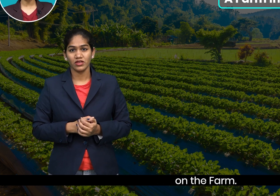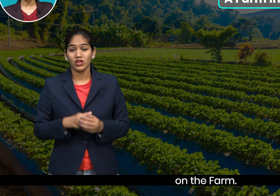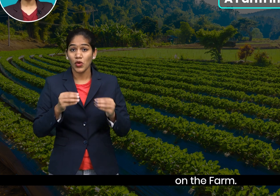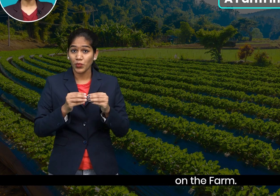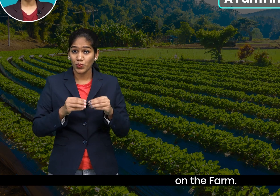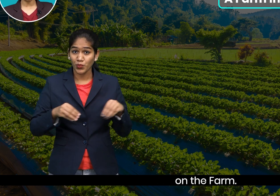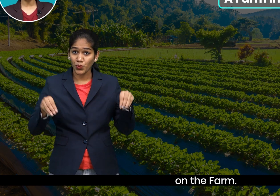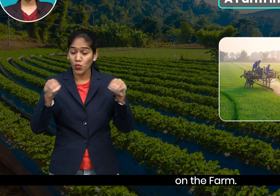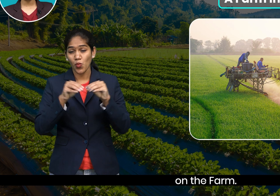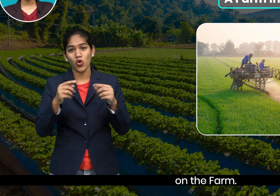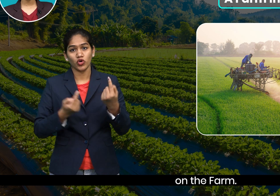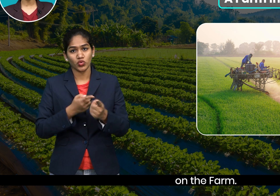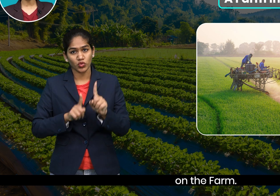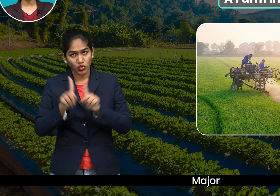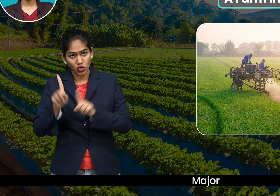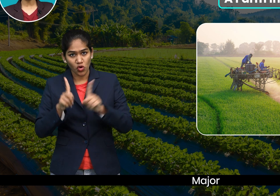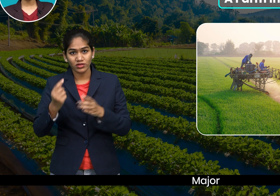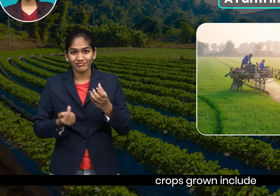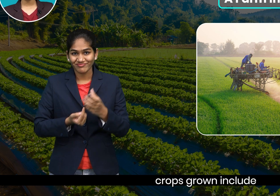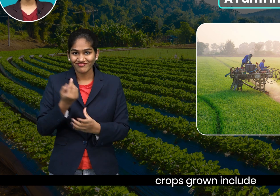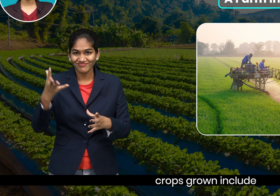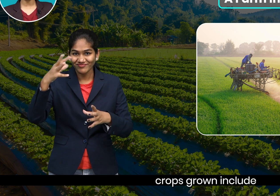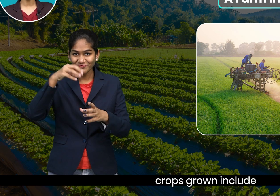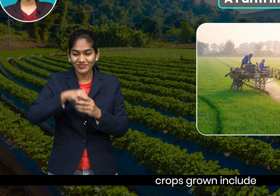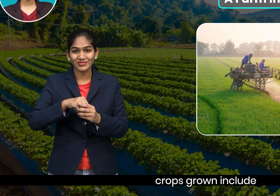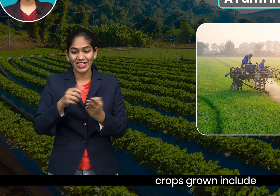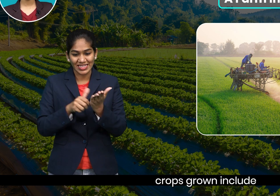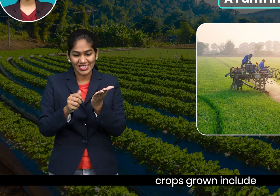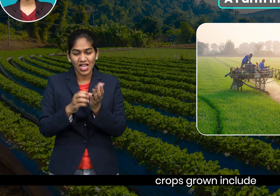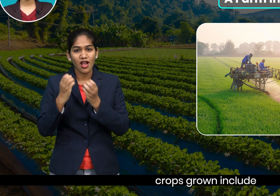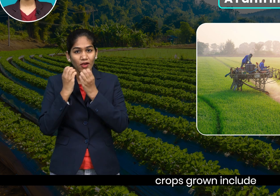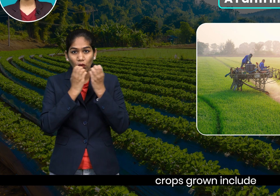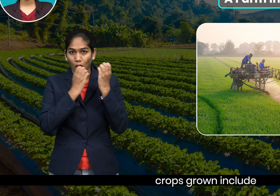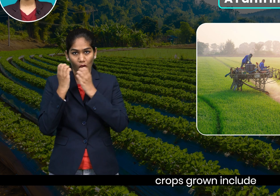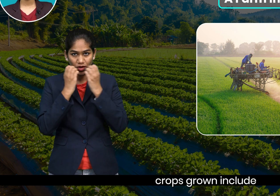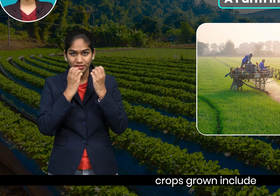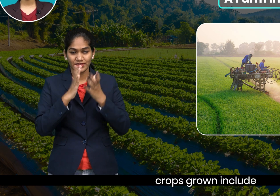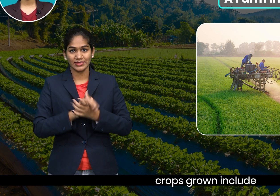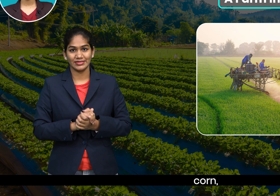Major crops grown include corn,